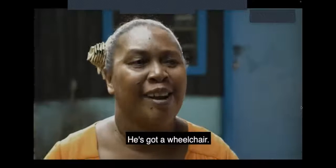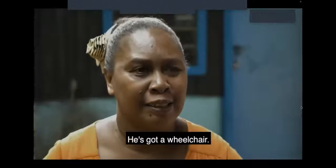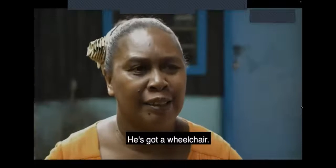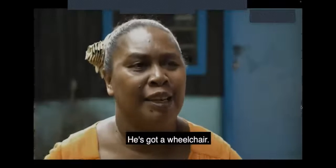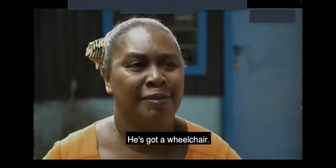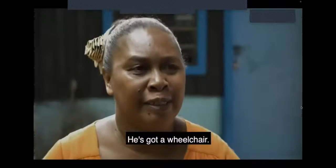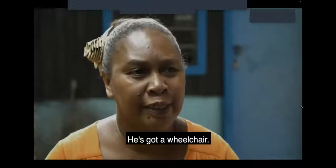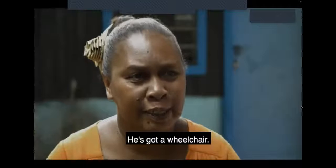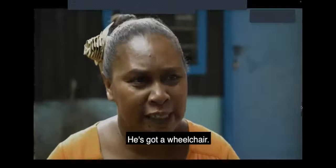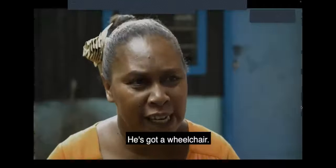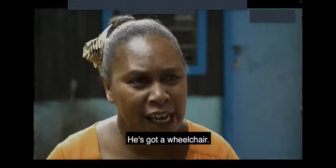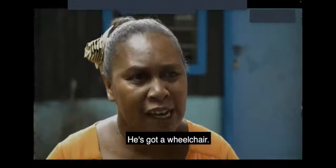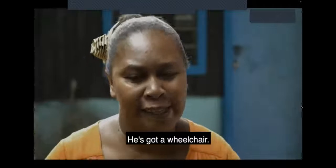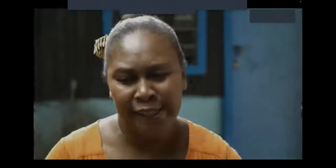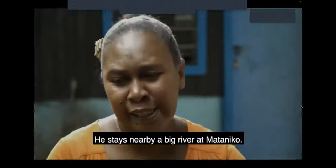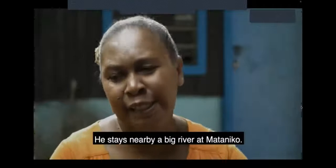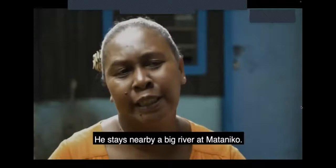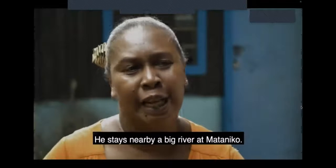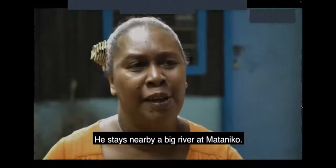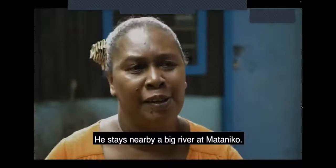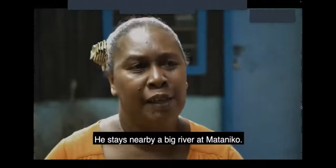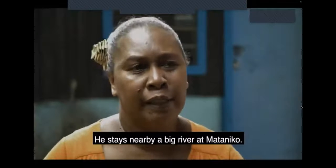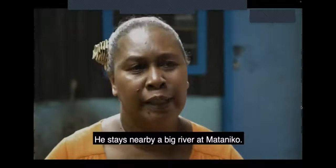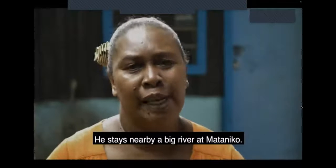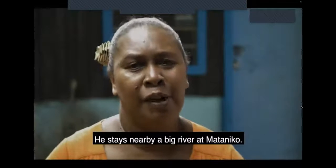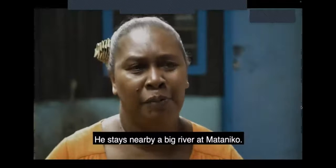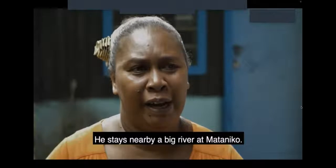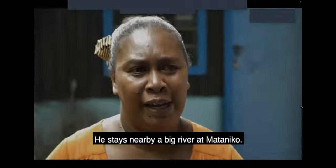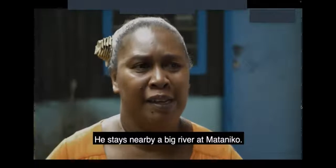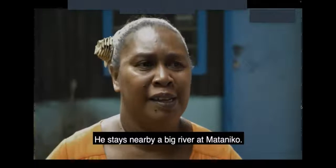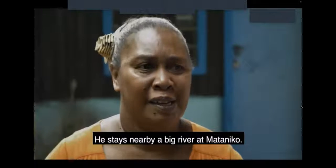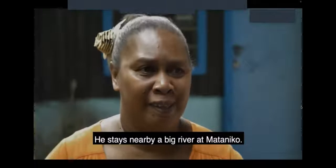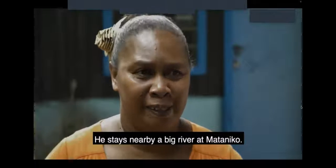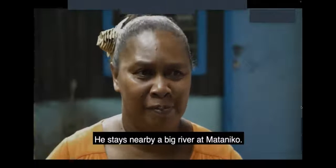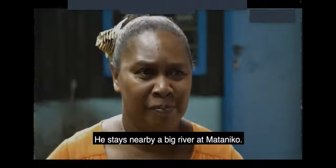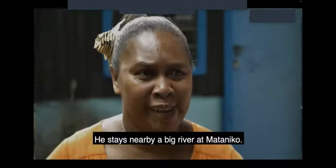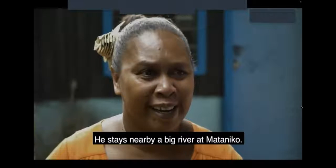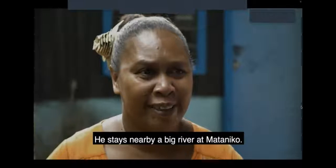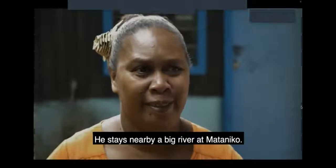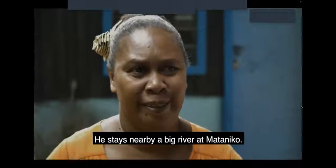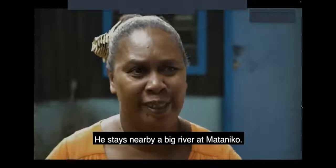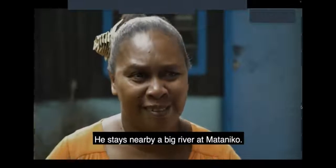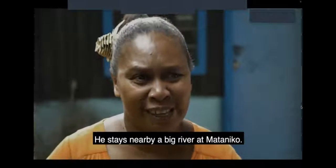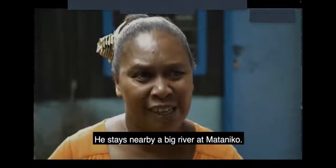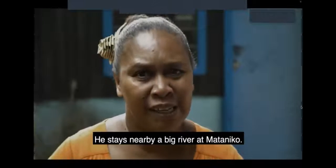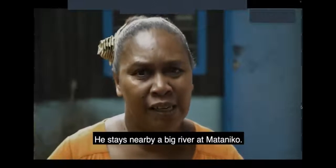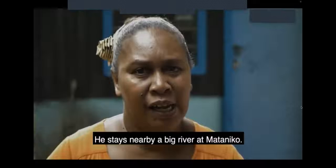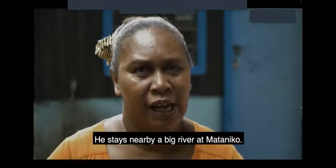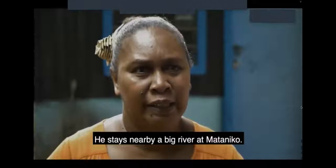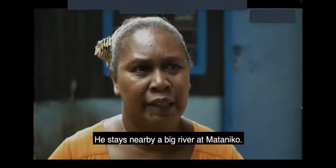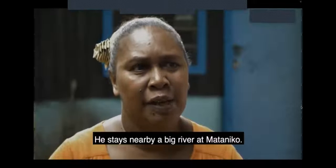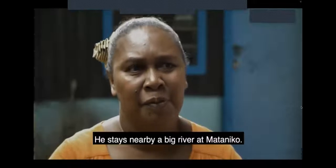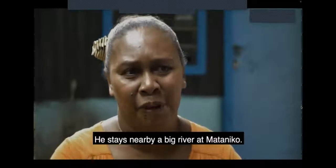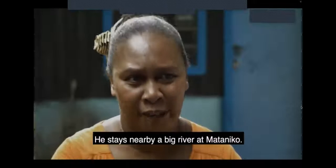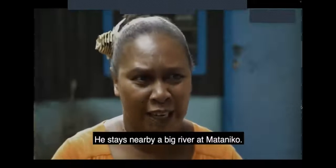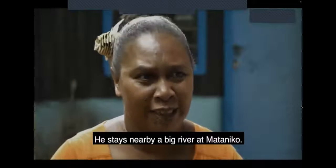He's got a wheelchair. He stays nearby Big River